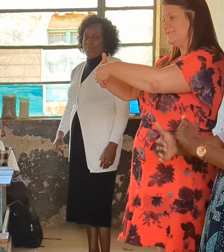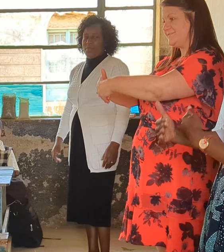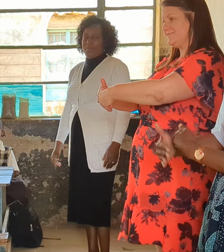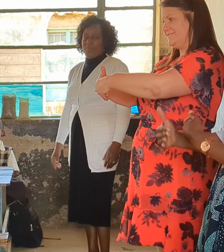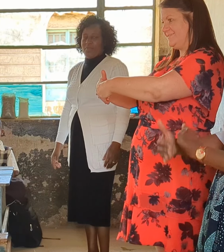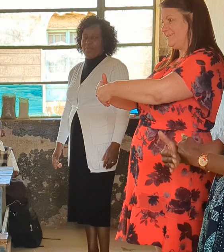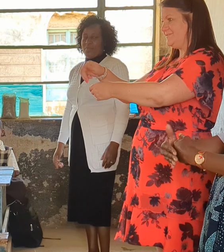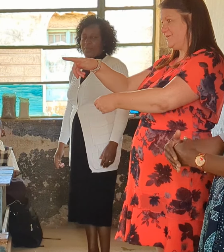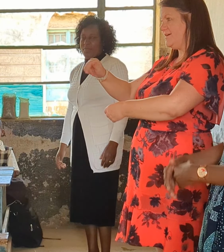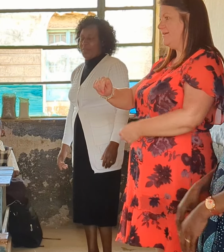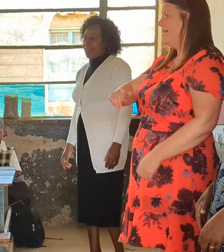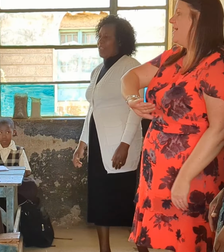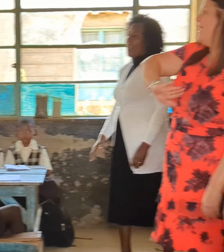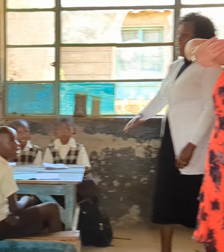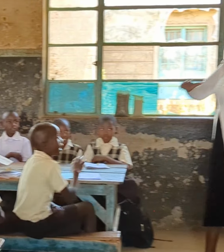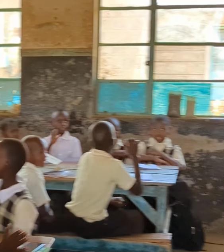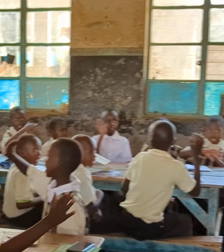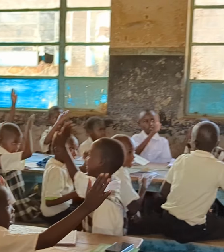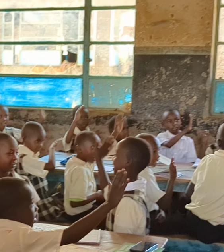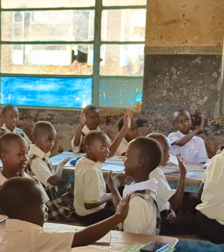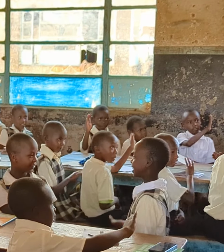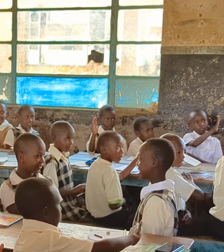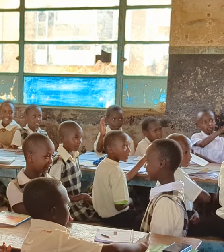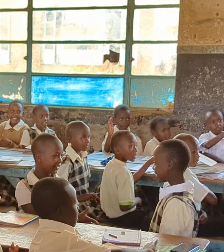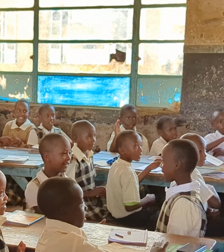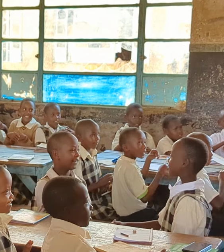friends. Can you do it? Hello.